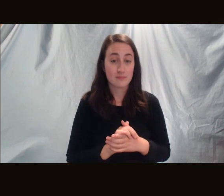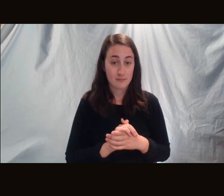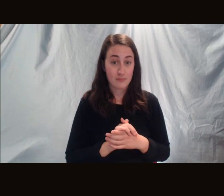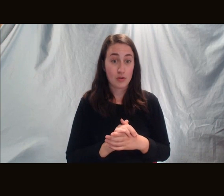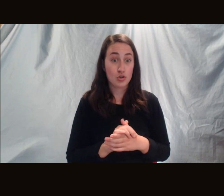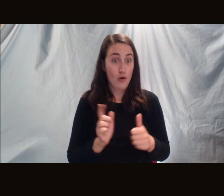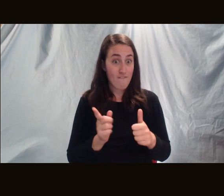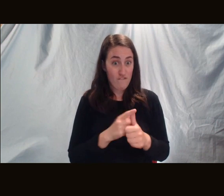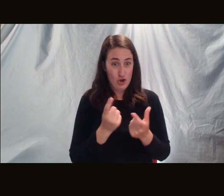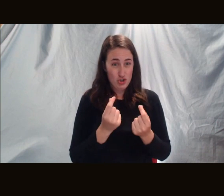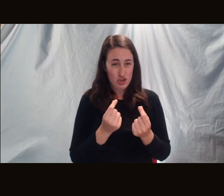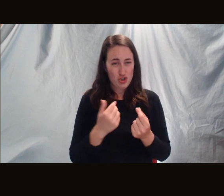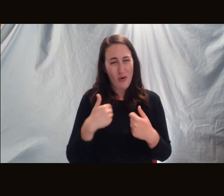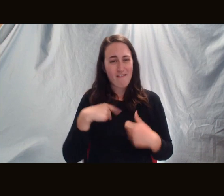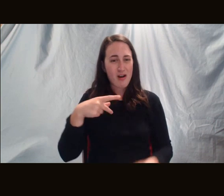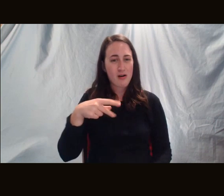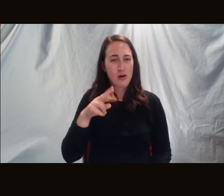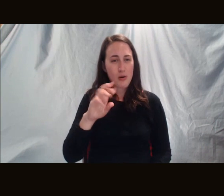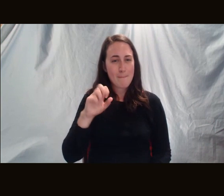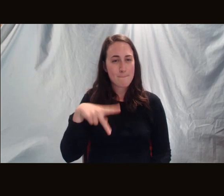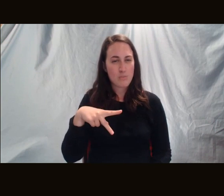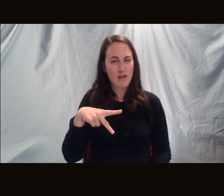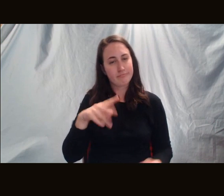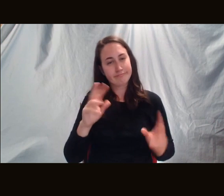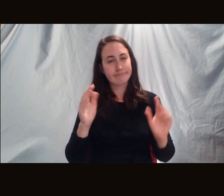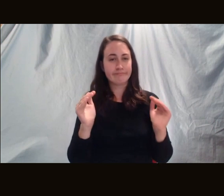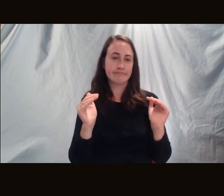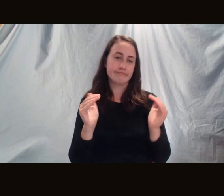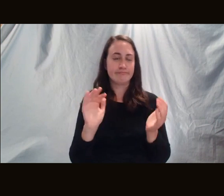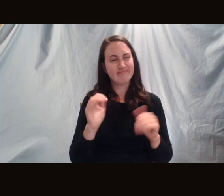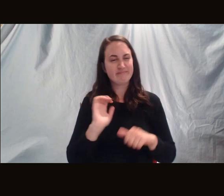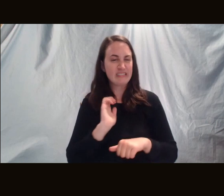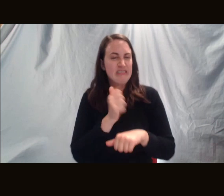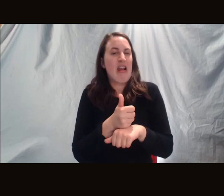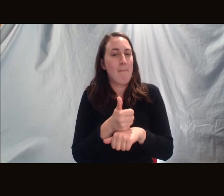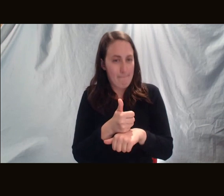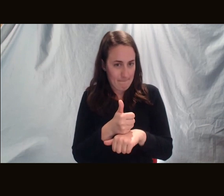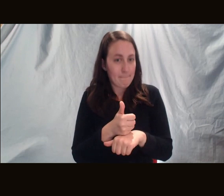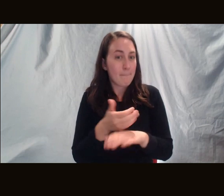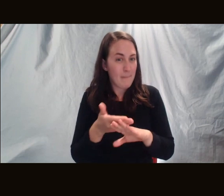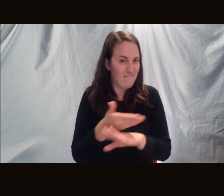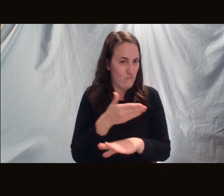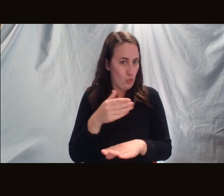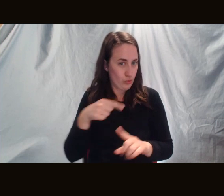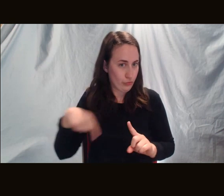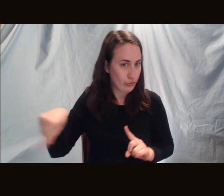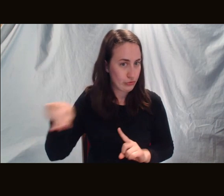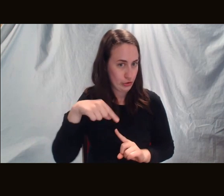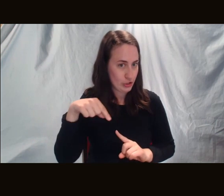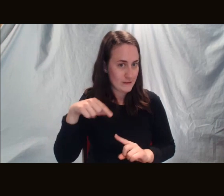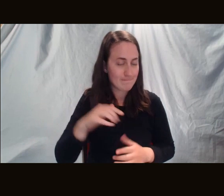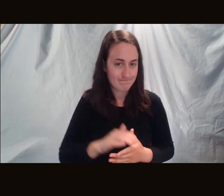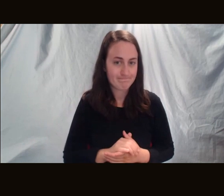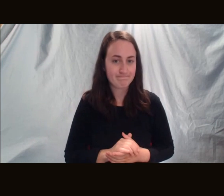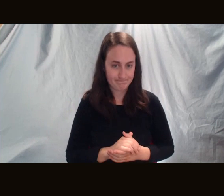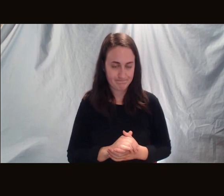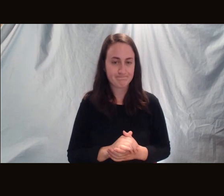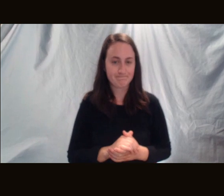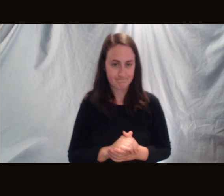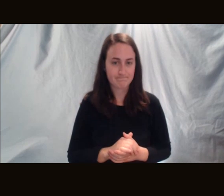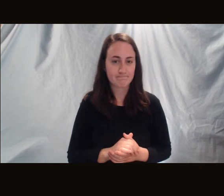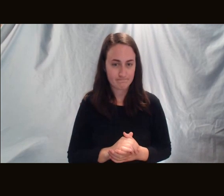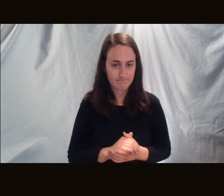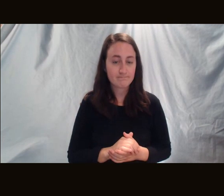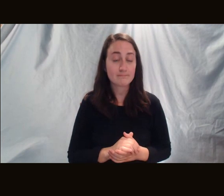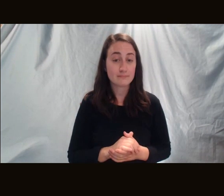with a prep, a setup, before we do the turn, and that is on the follower's right foot back, leads forward. We're going to set up